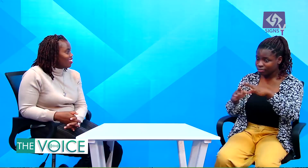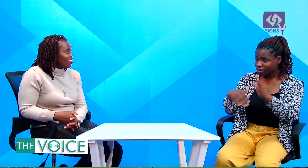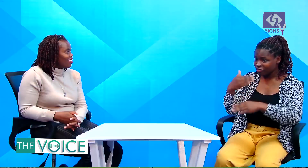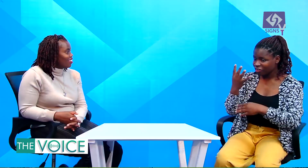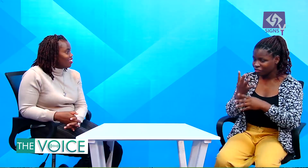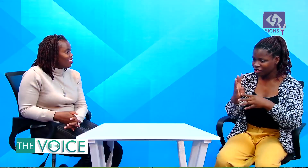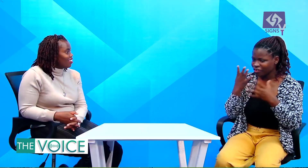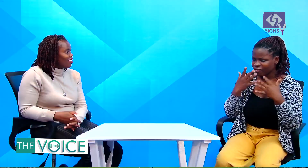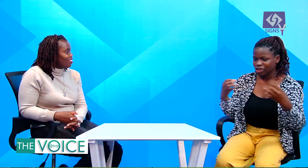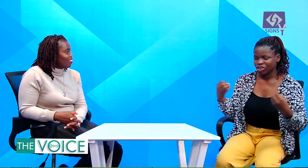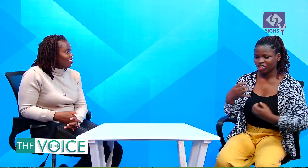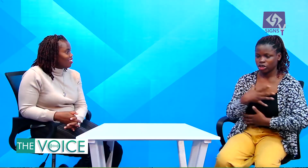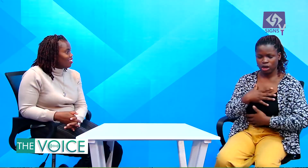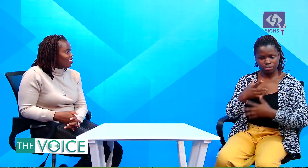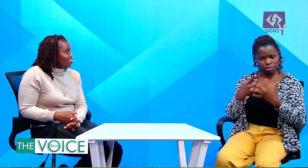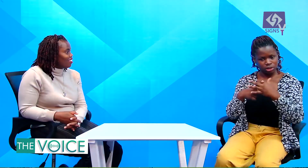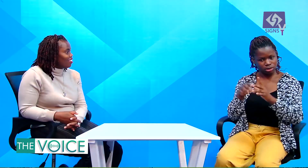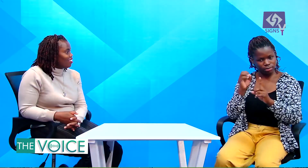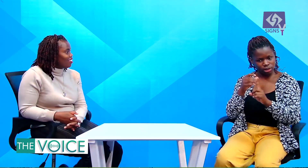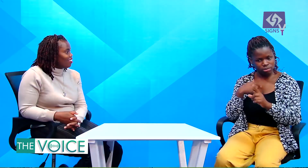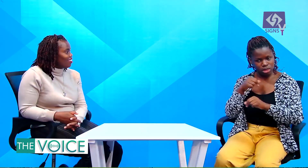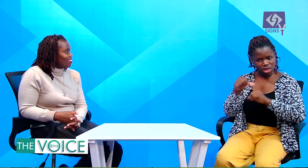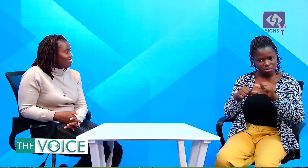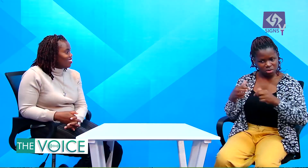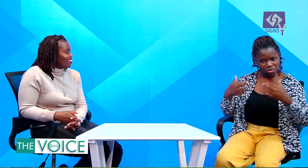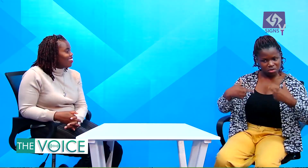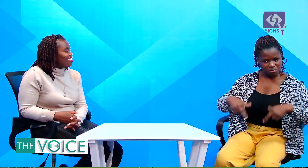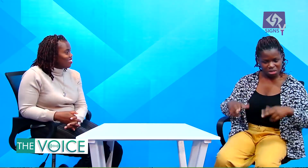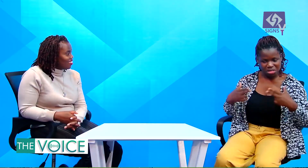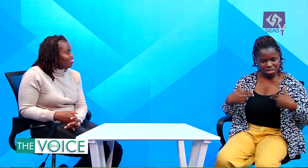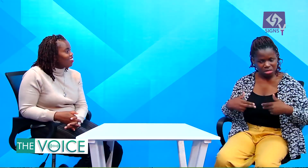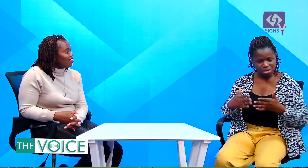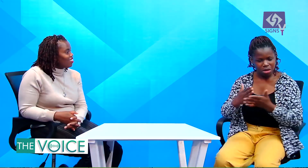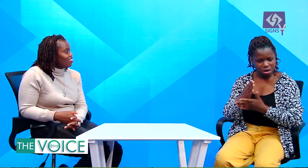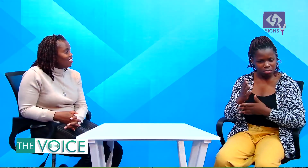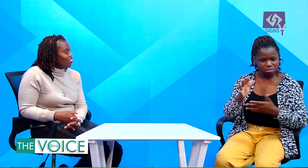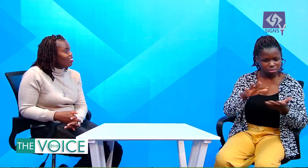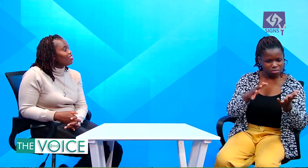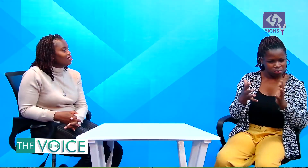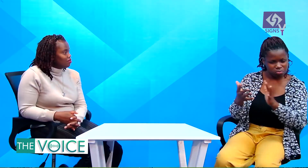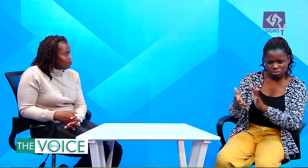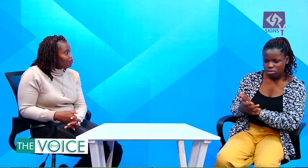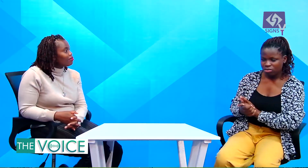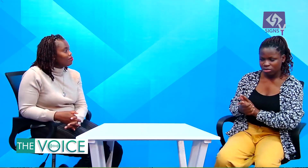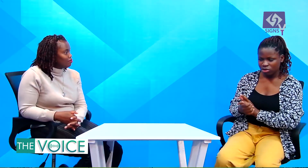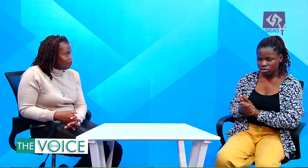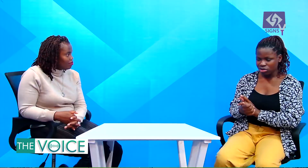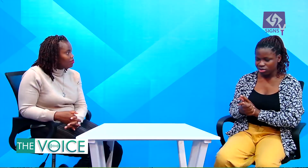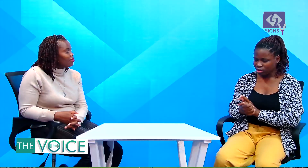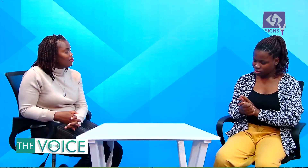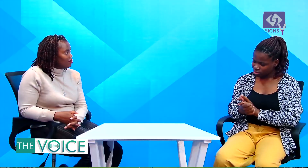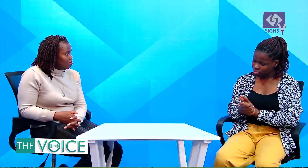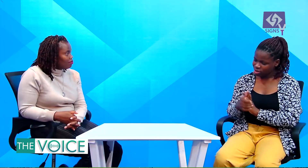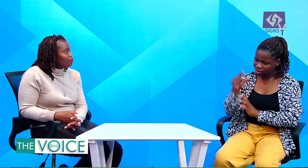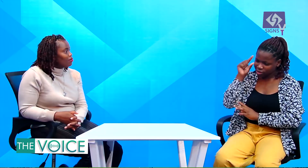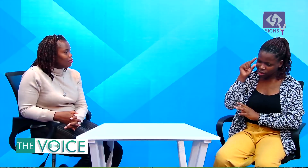high school level, and at this point life is already transitioning, and then they're learning about SRHR, which is a